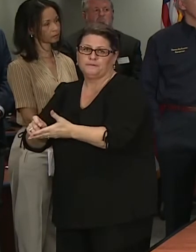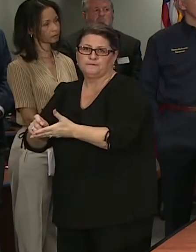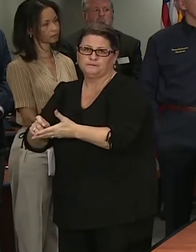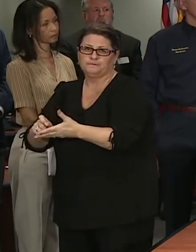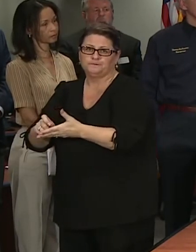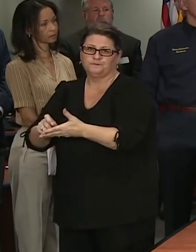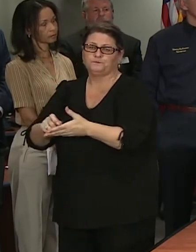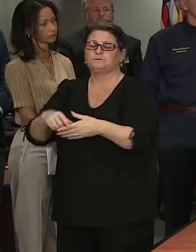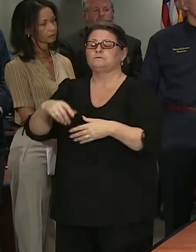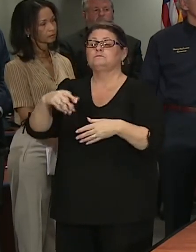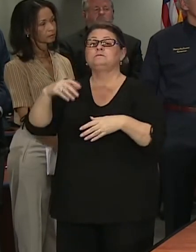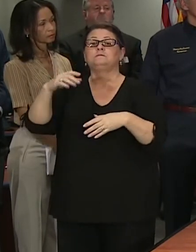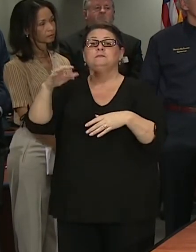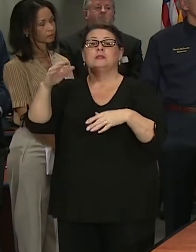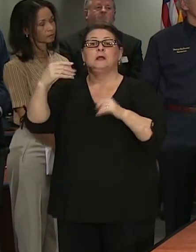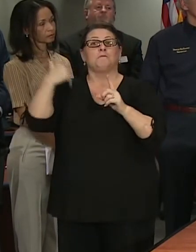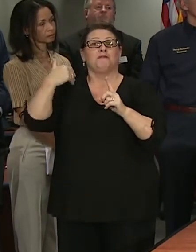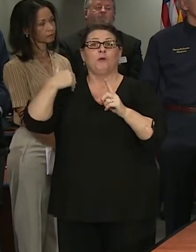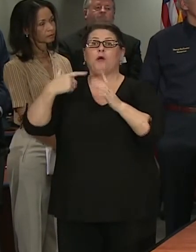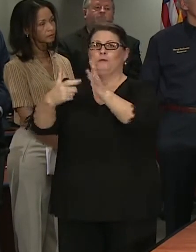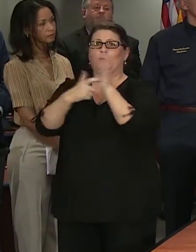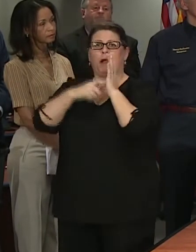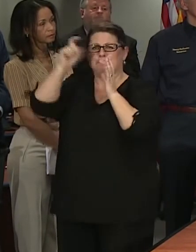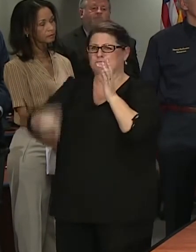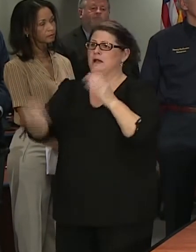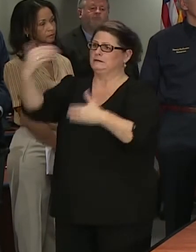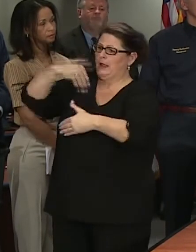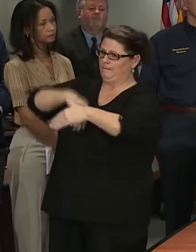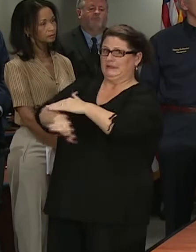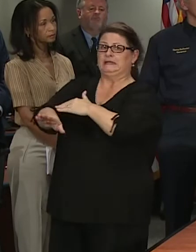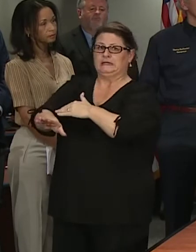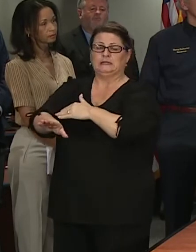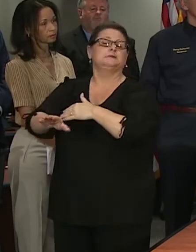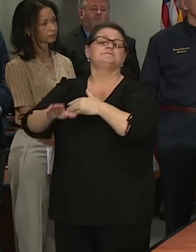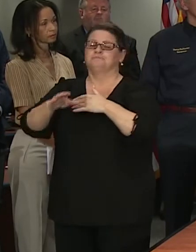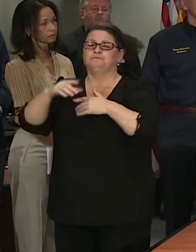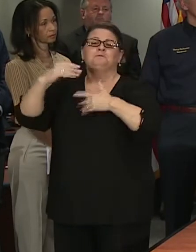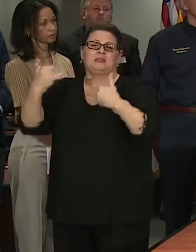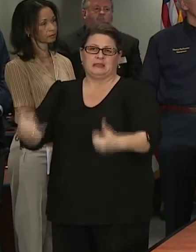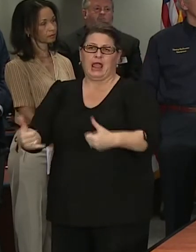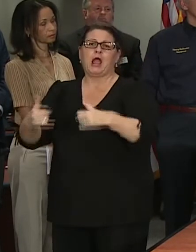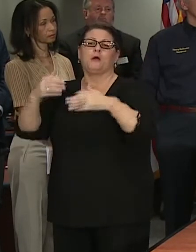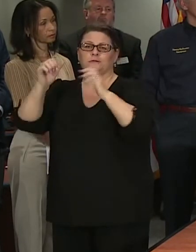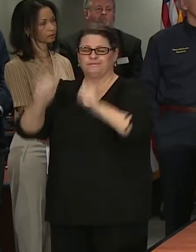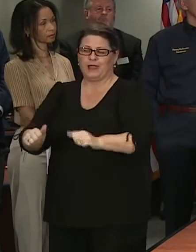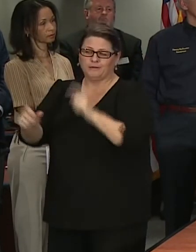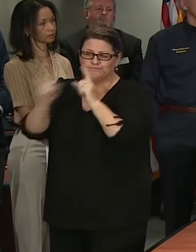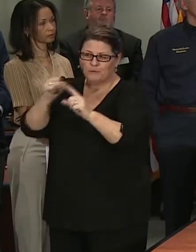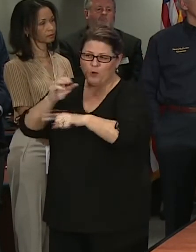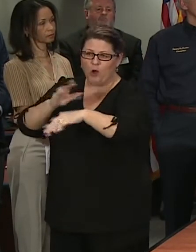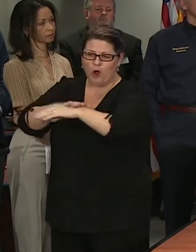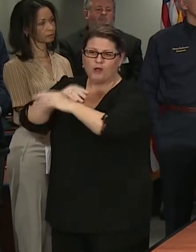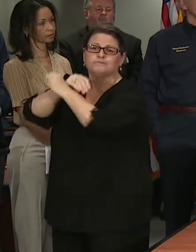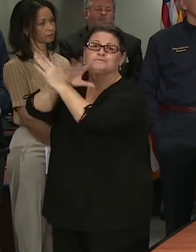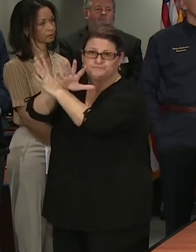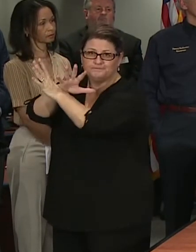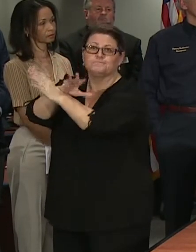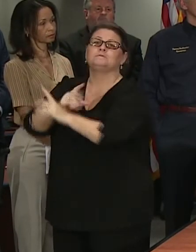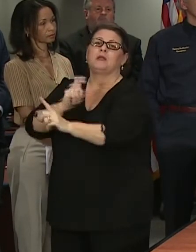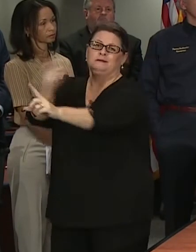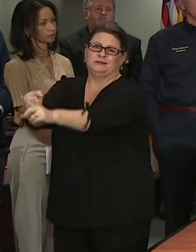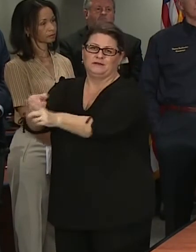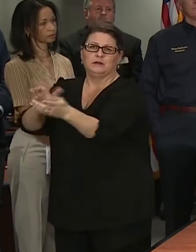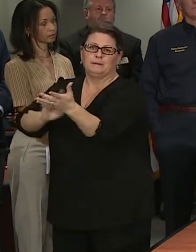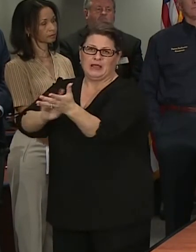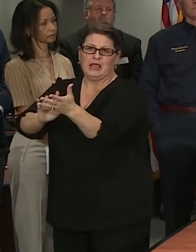required in-person examinations of patients within 14 days of prescribing medicines for them. It has expanded the ability for the